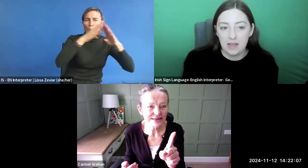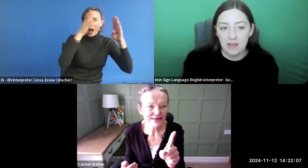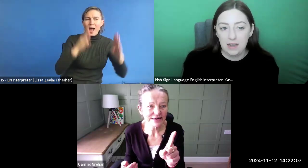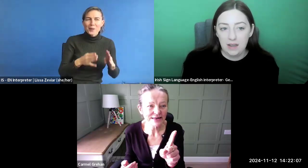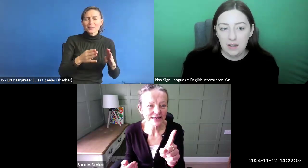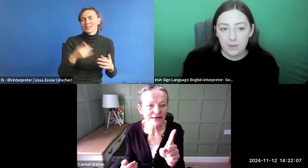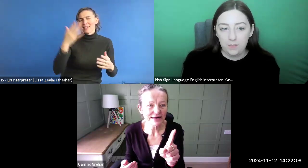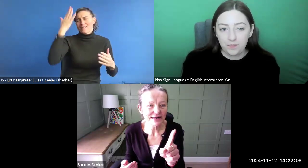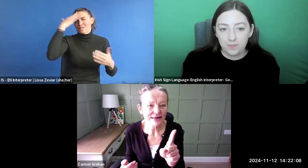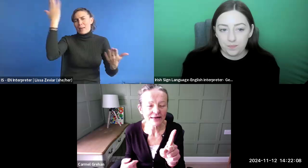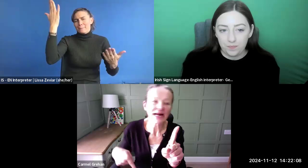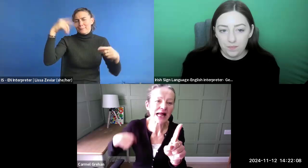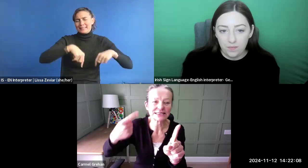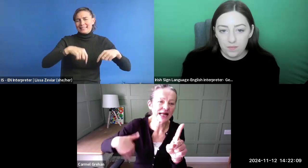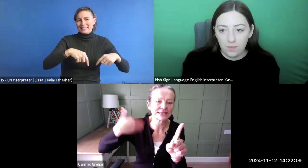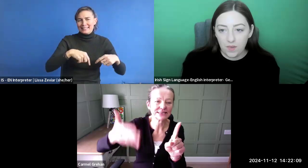slide.